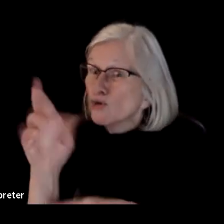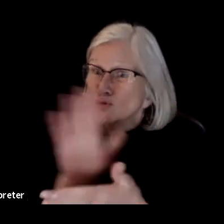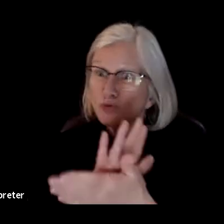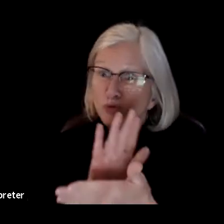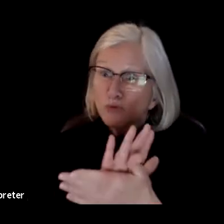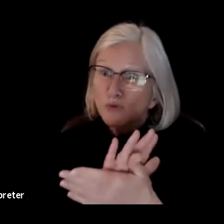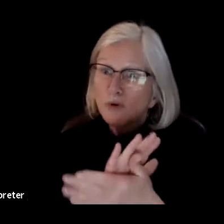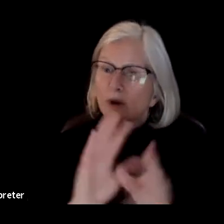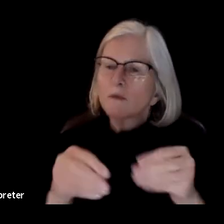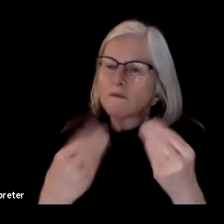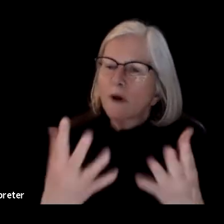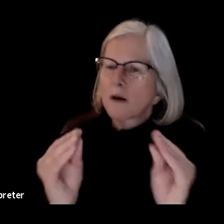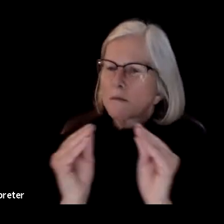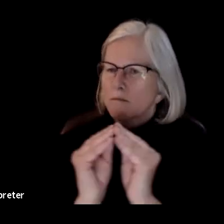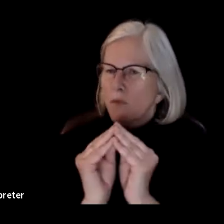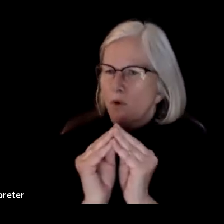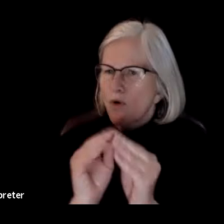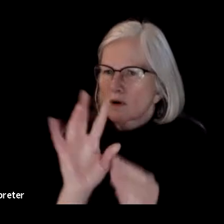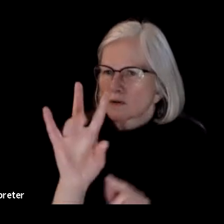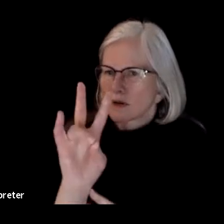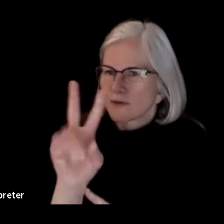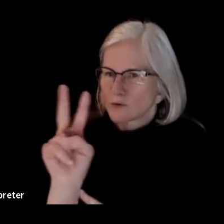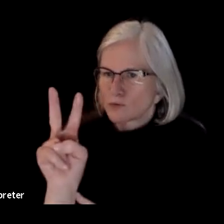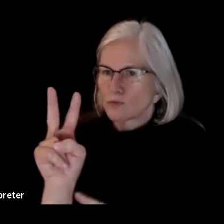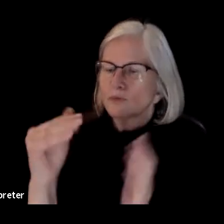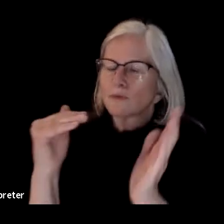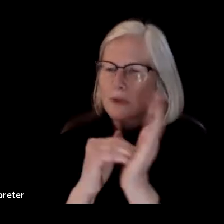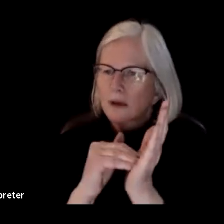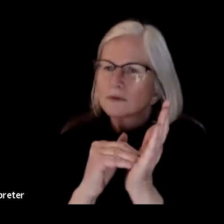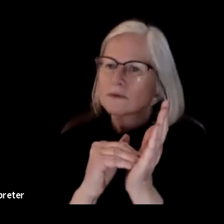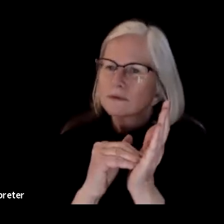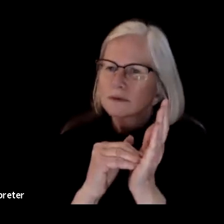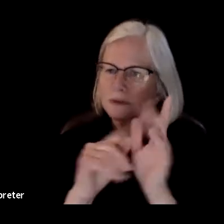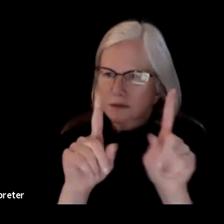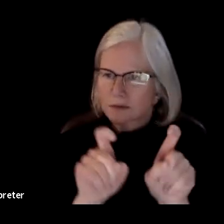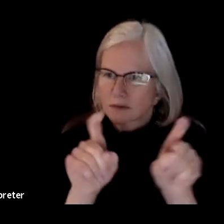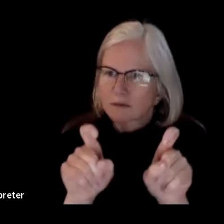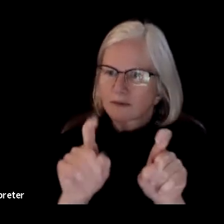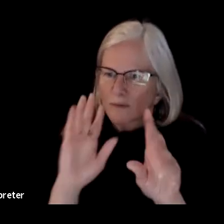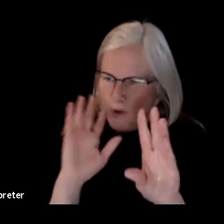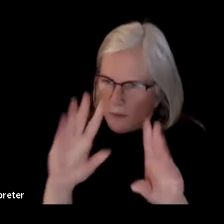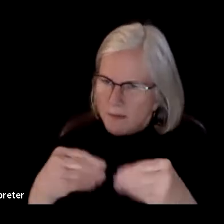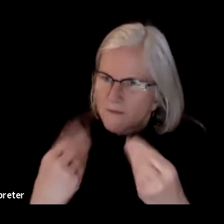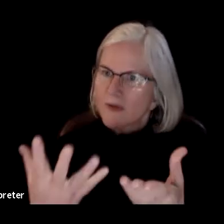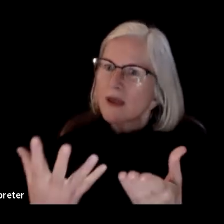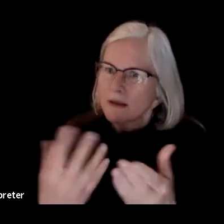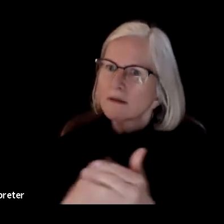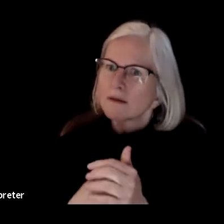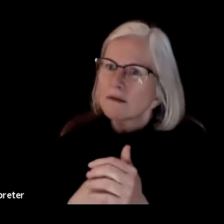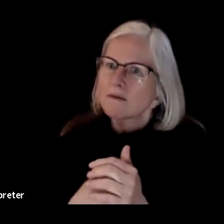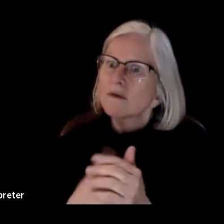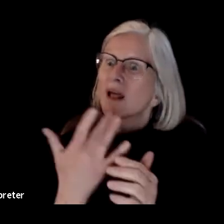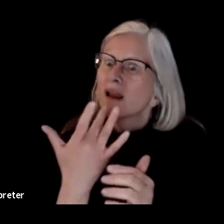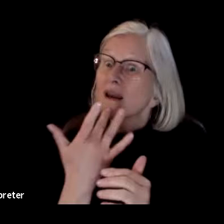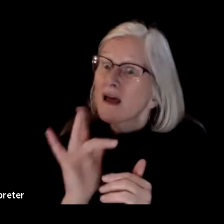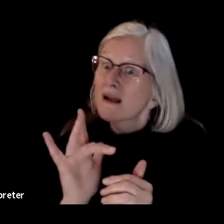to educators. And fortunately, our positivity rate has been